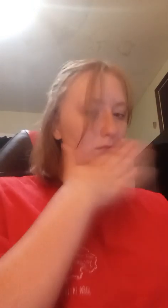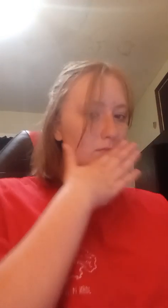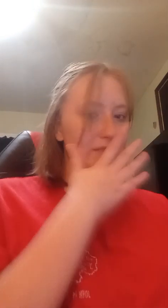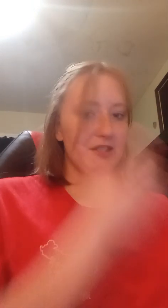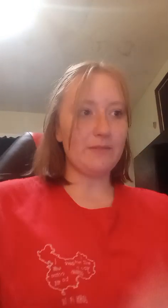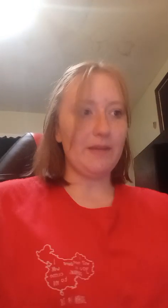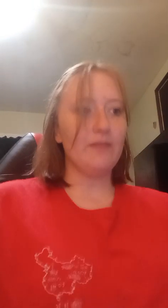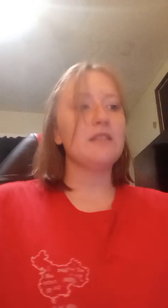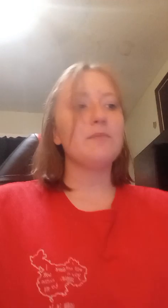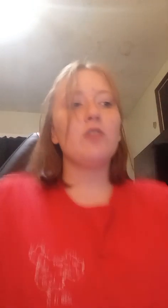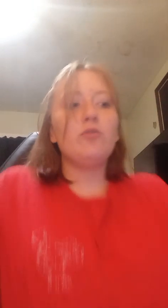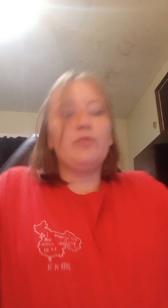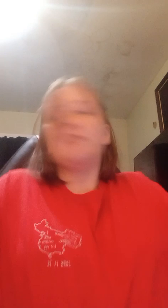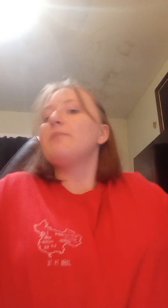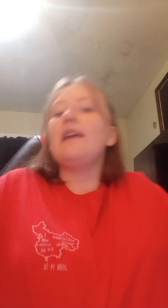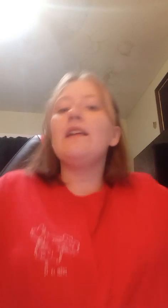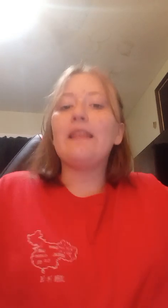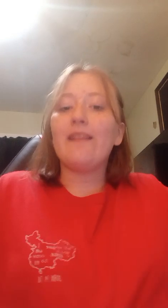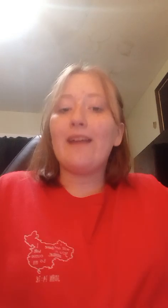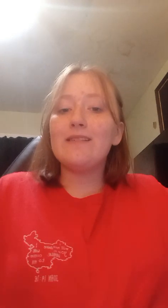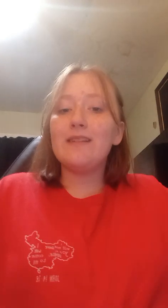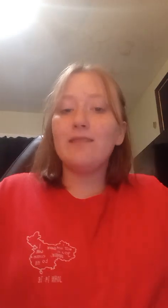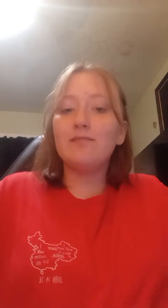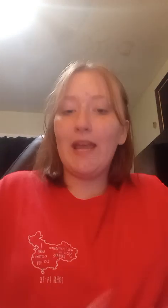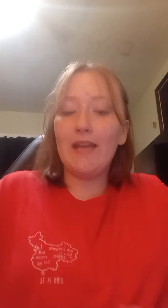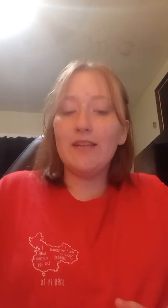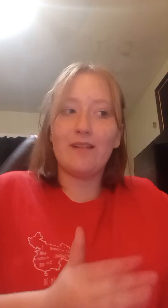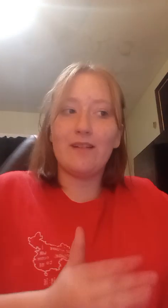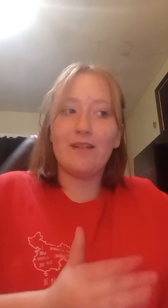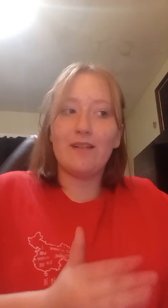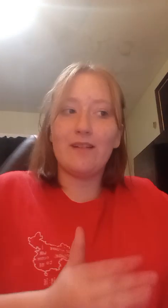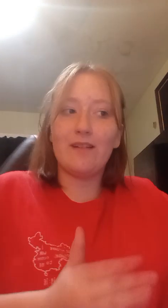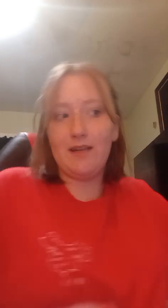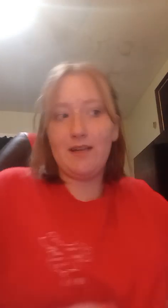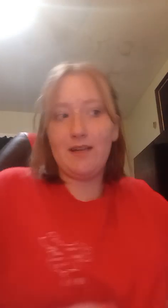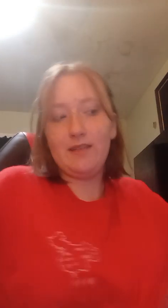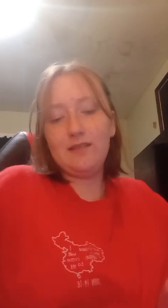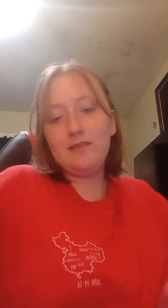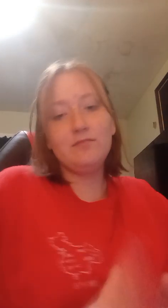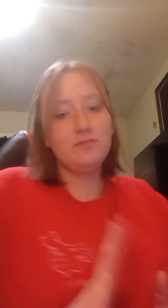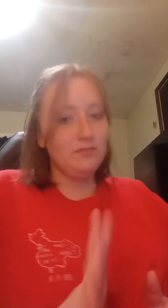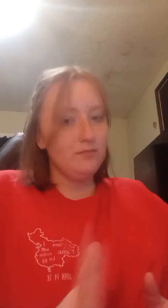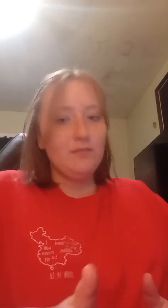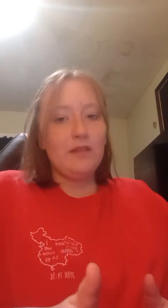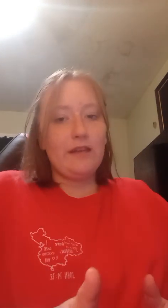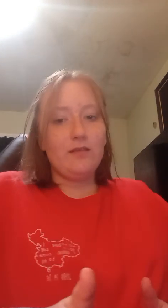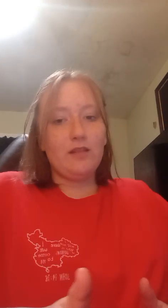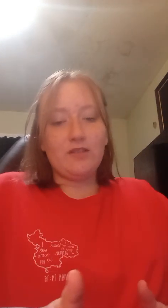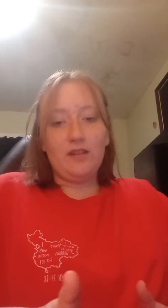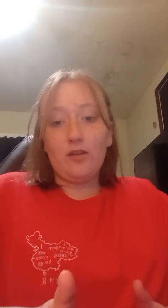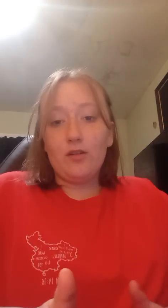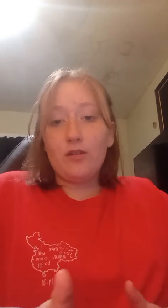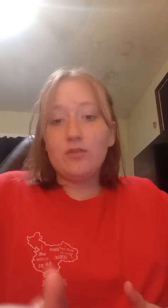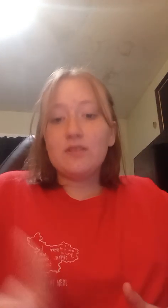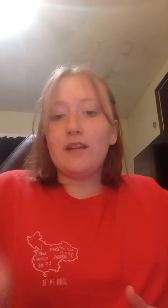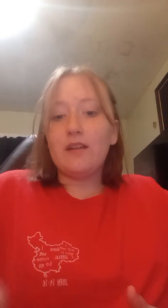Excuse me. This model was made in the 1980s, between the 1990s. There's a lot of articles that argue